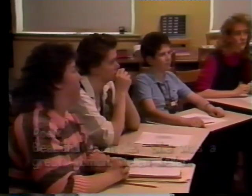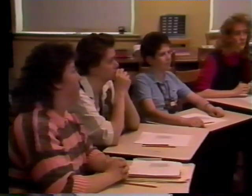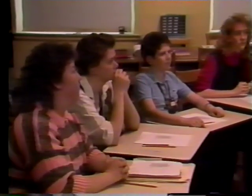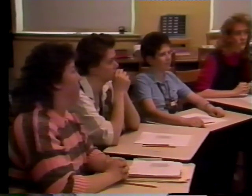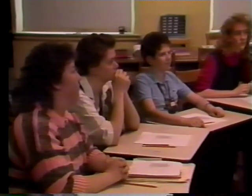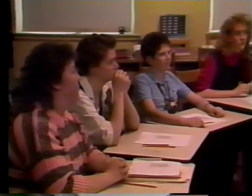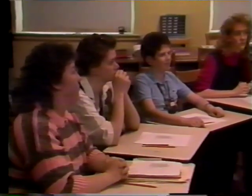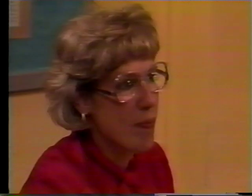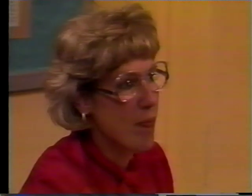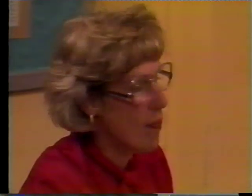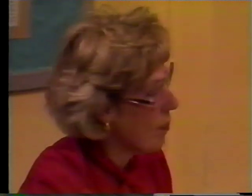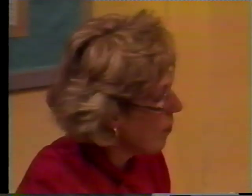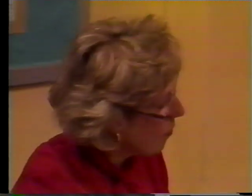right?